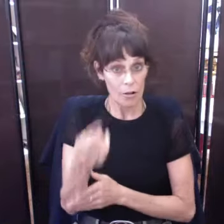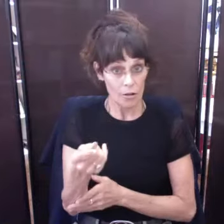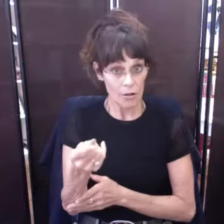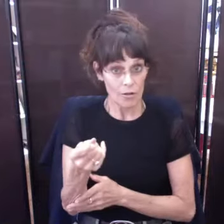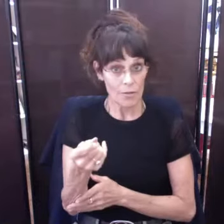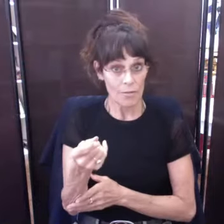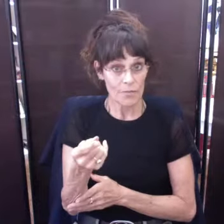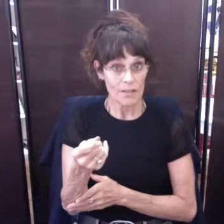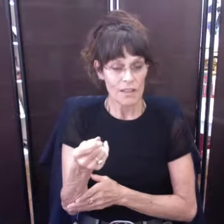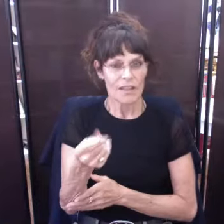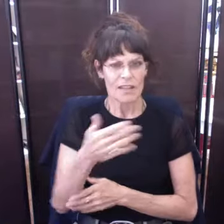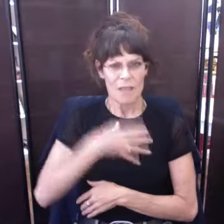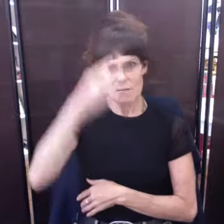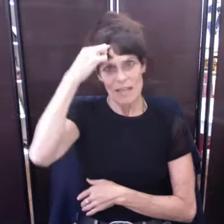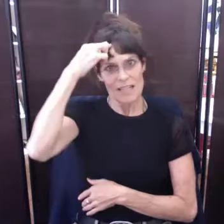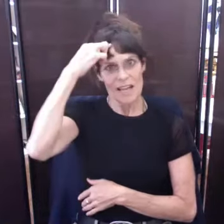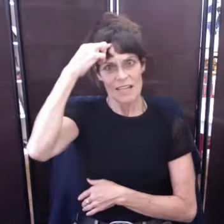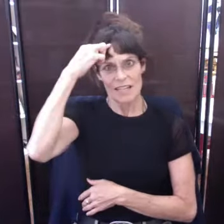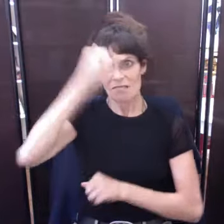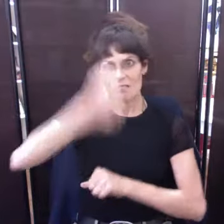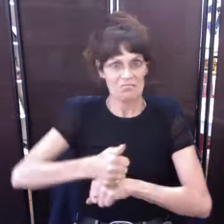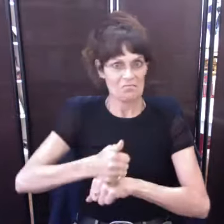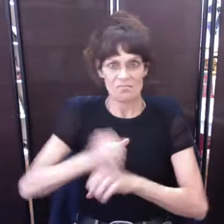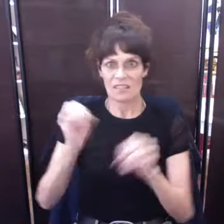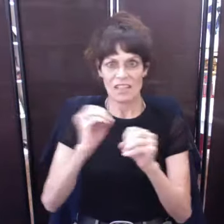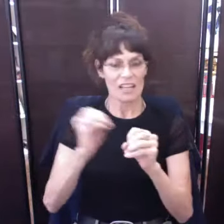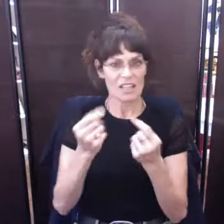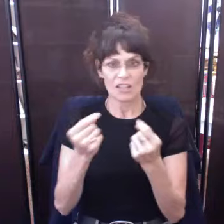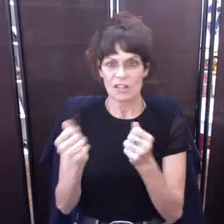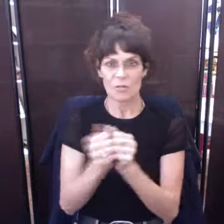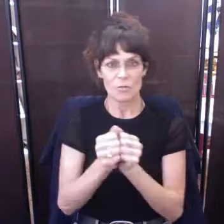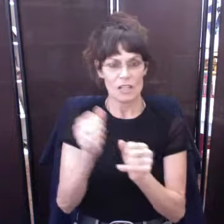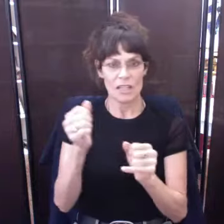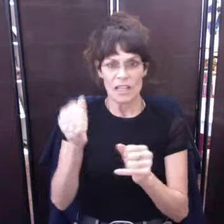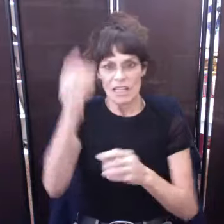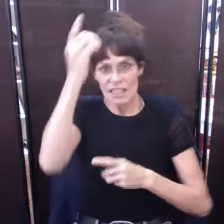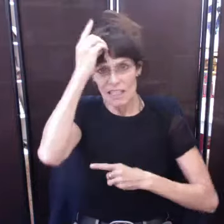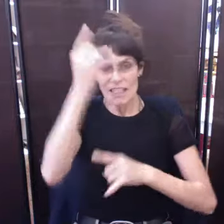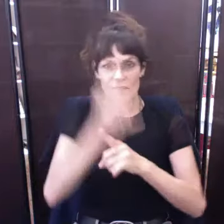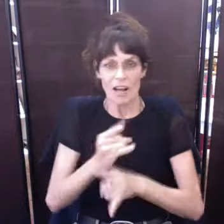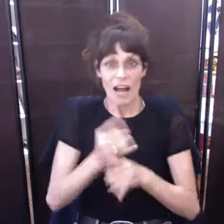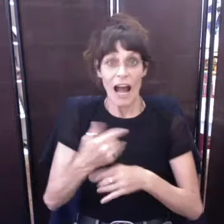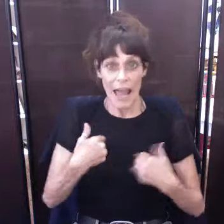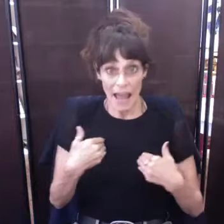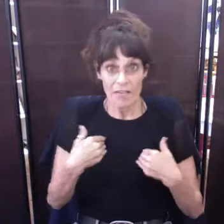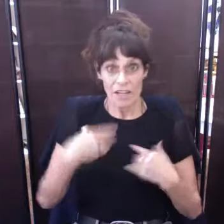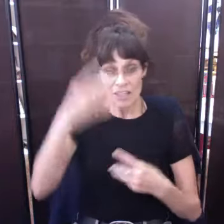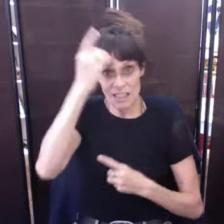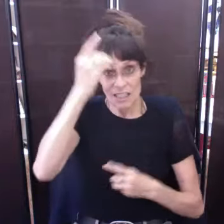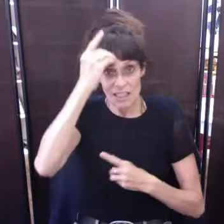my mentality always was. It had nothing to do with my disease of alcoholism. I found out later that I have a disease, and I'll get into that. But what I